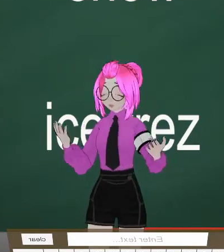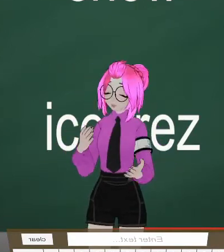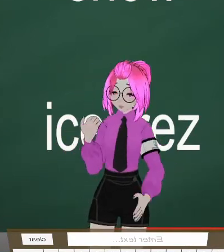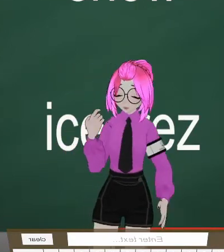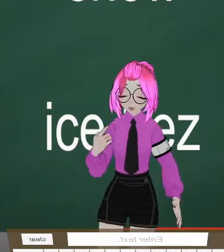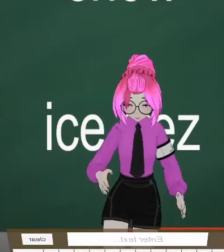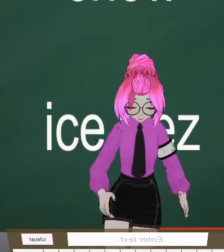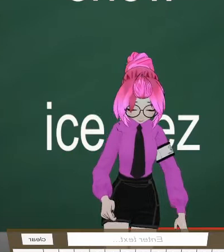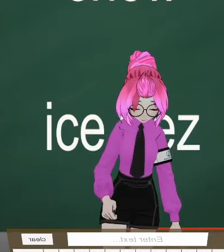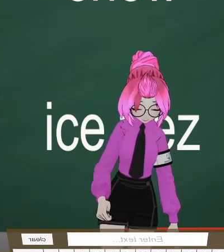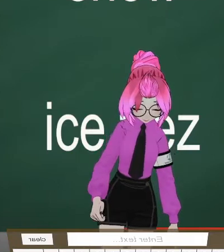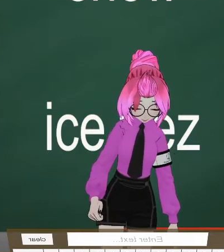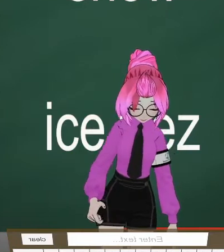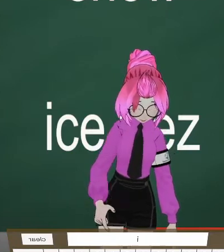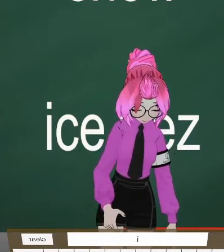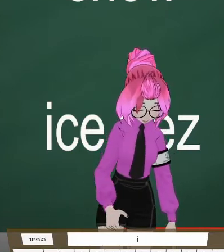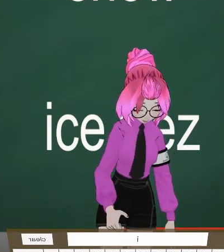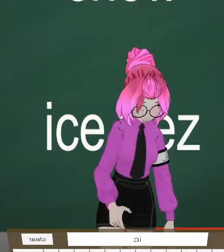okay and then